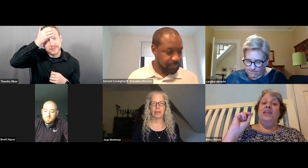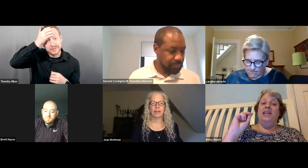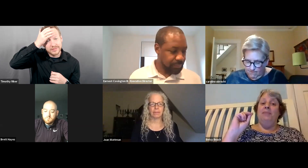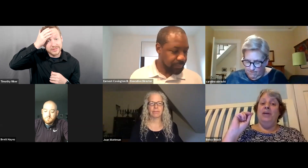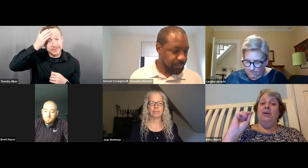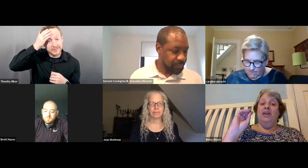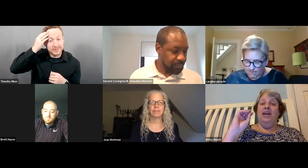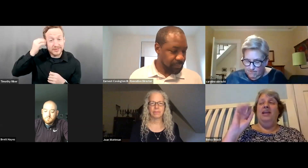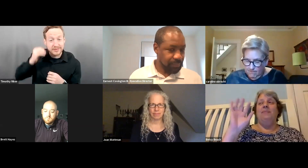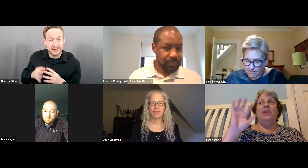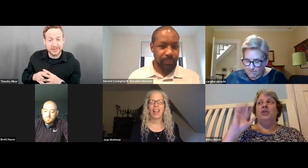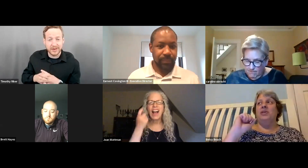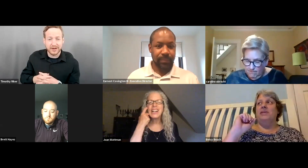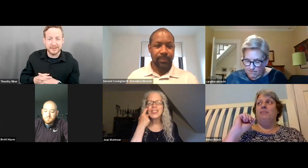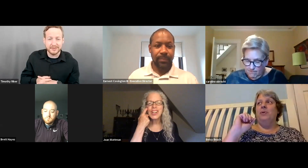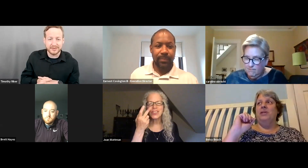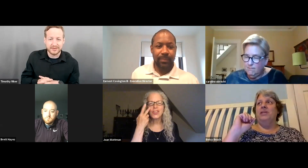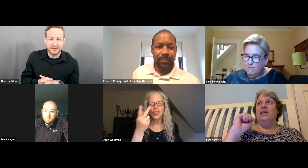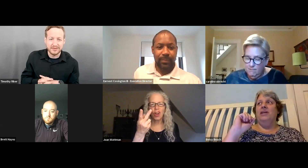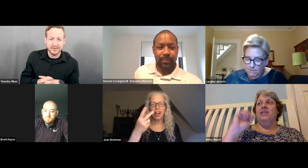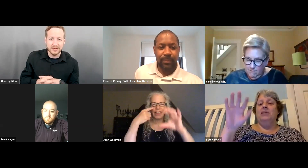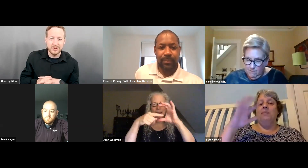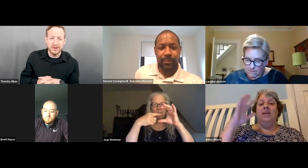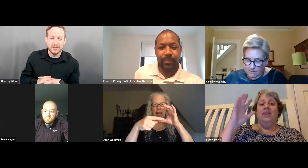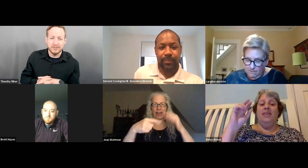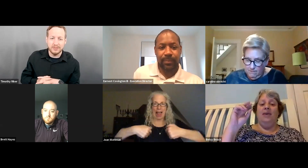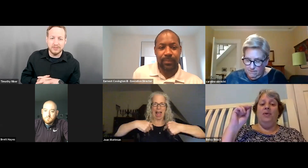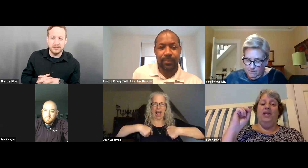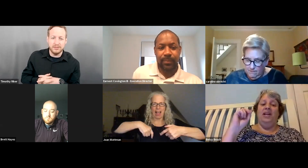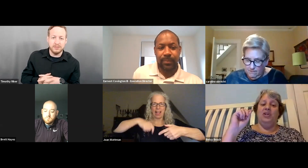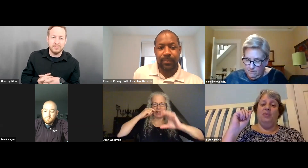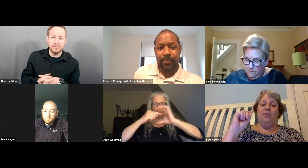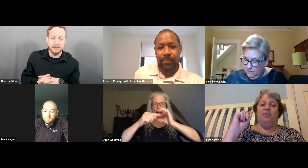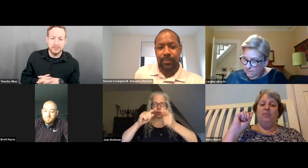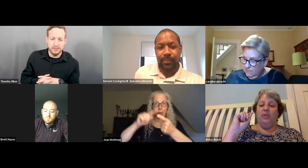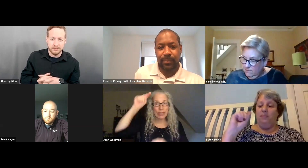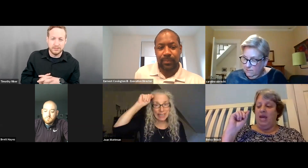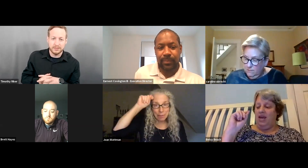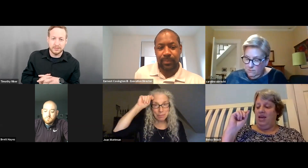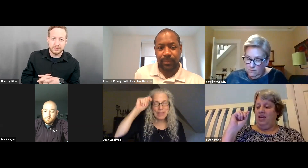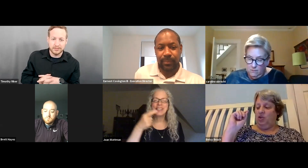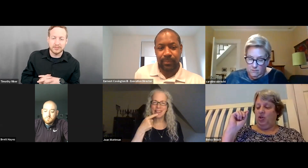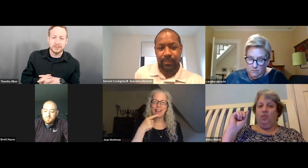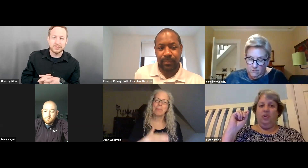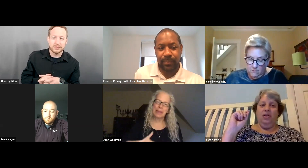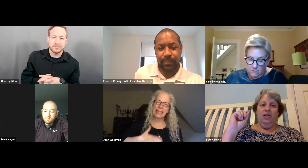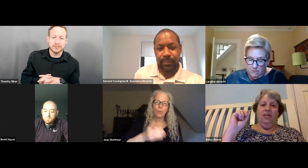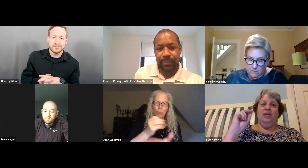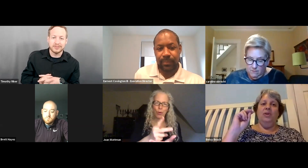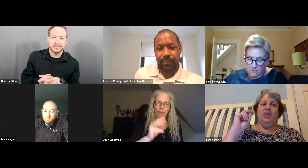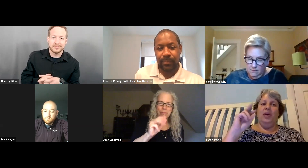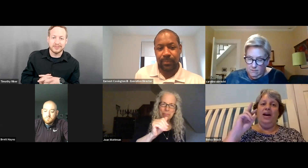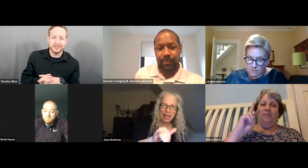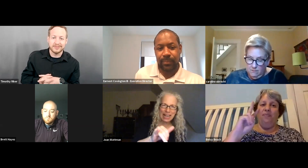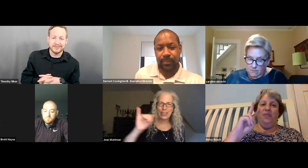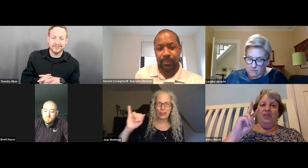find the email. I emailed you at some point, Tim, that we needed to approve both May and June. So